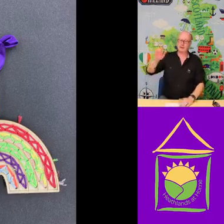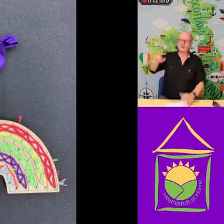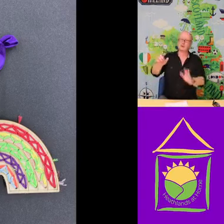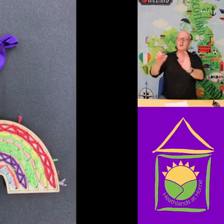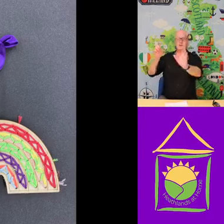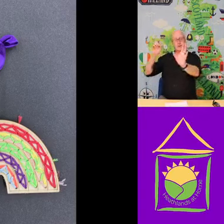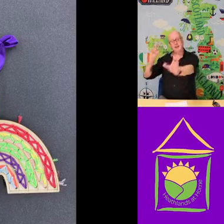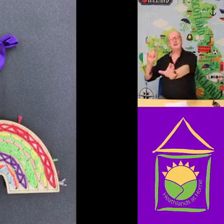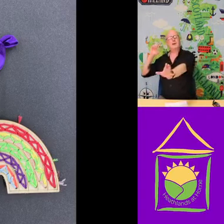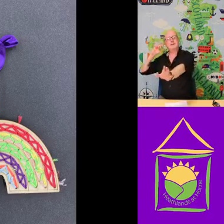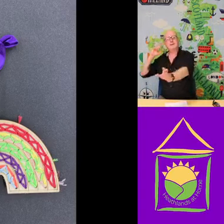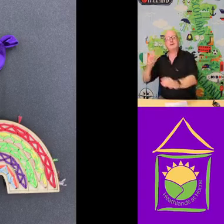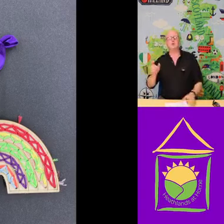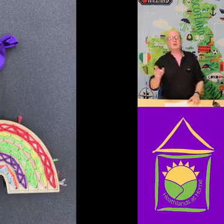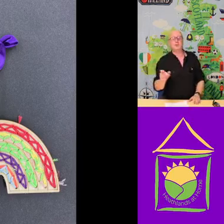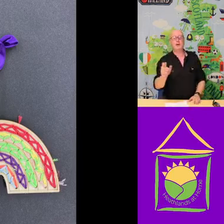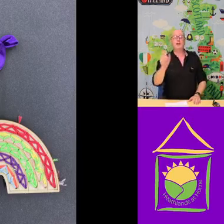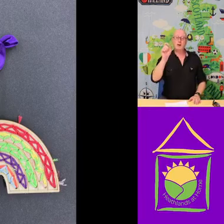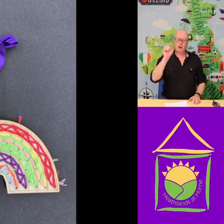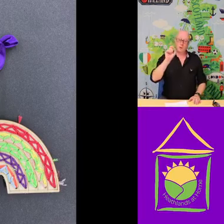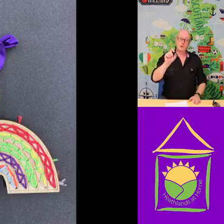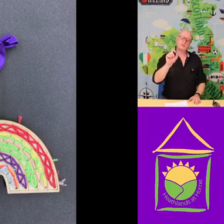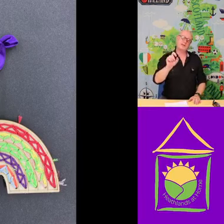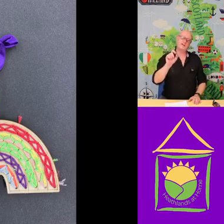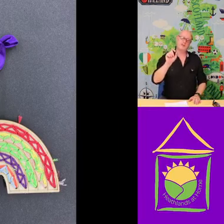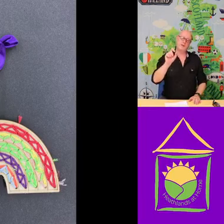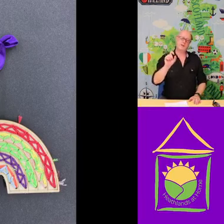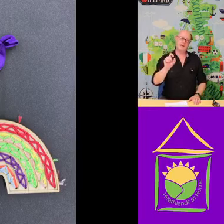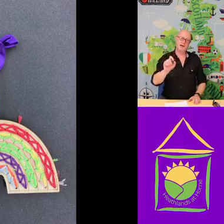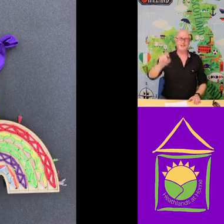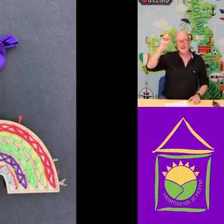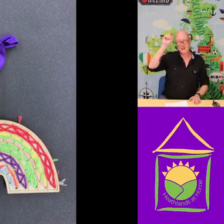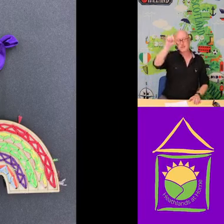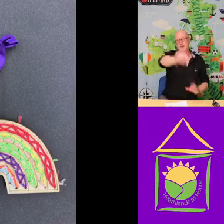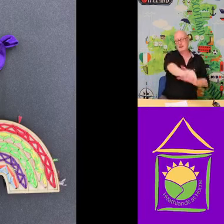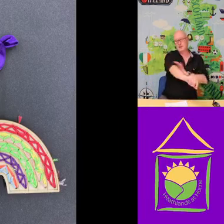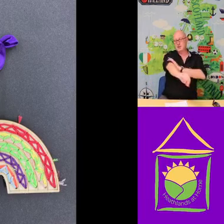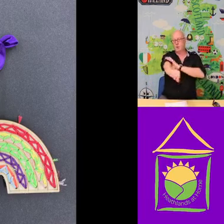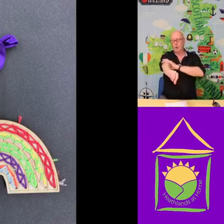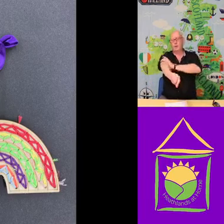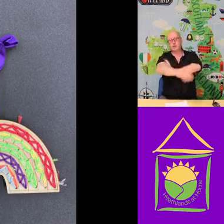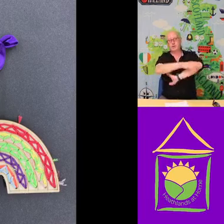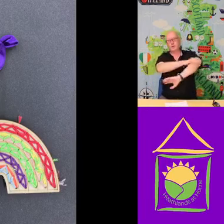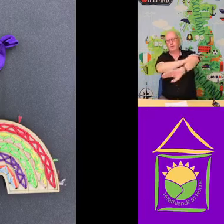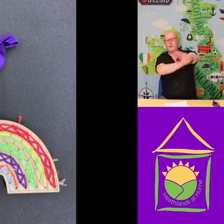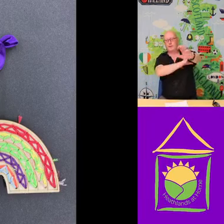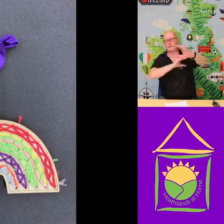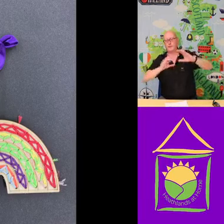only the thing is why I didn't get it straight away. I only seen it at the very start. It's Emma Davidson. And what it was, she got it from Warcraft. It's a